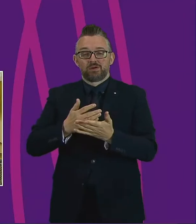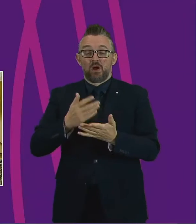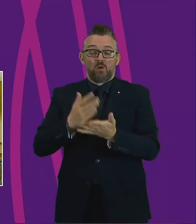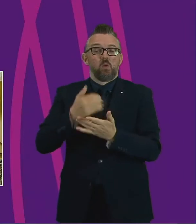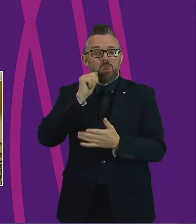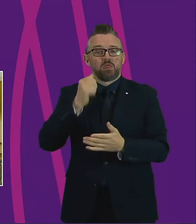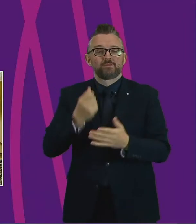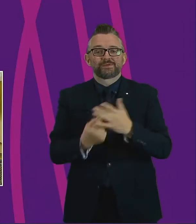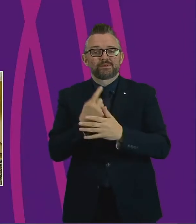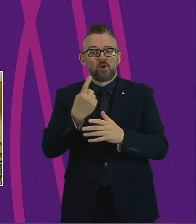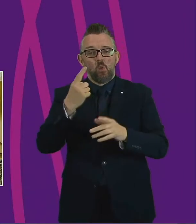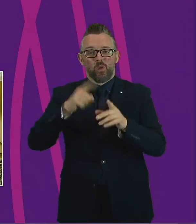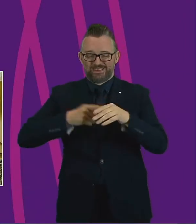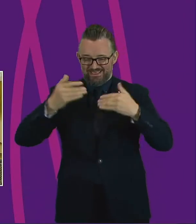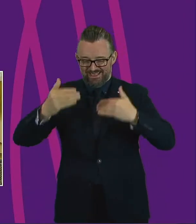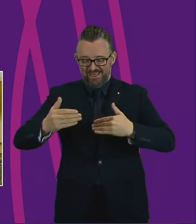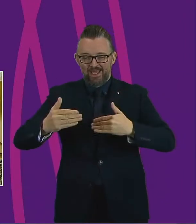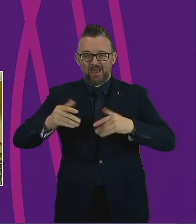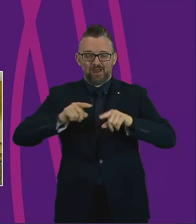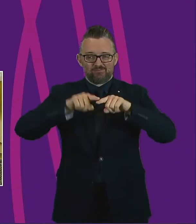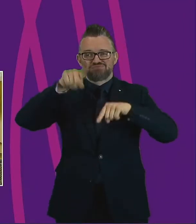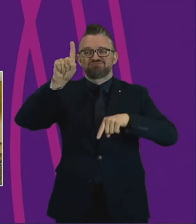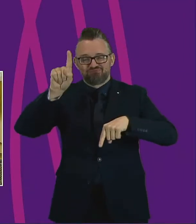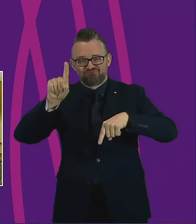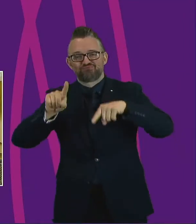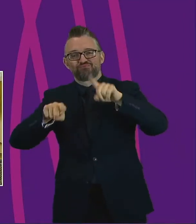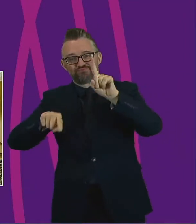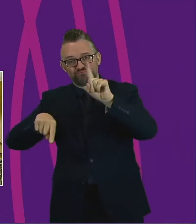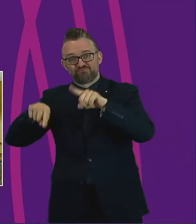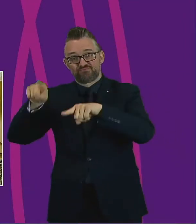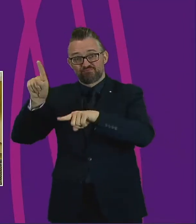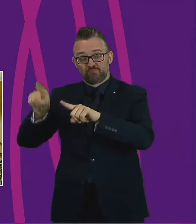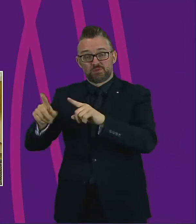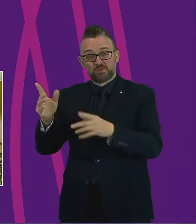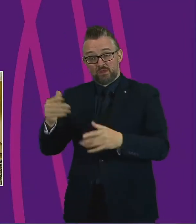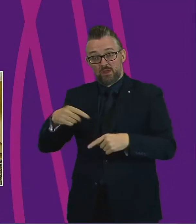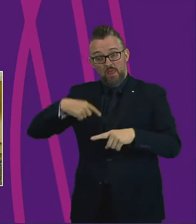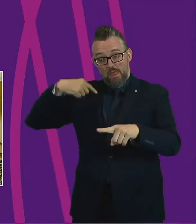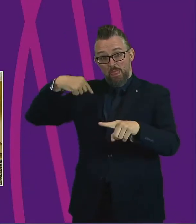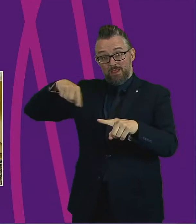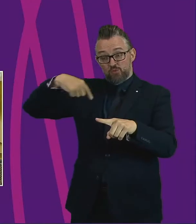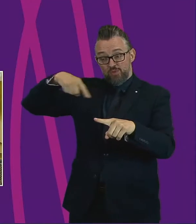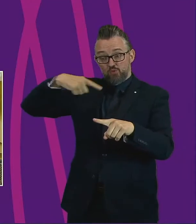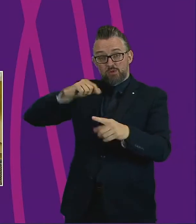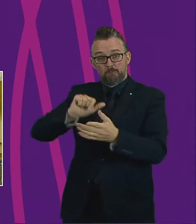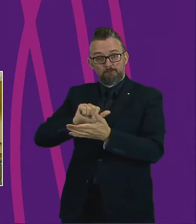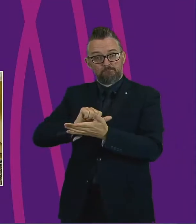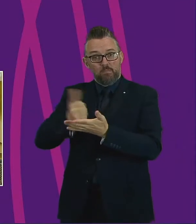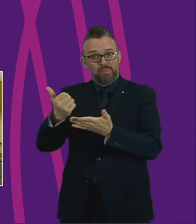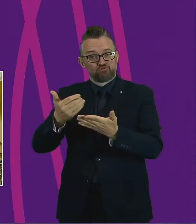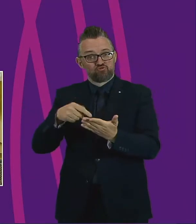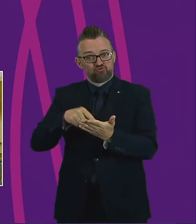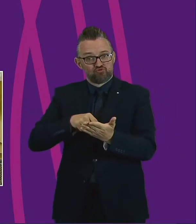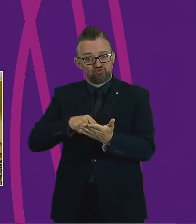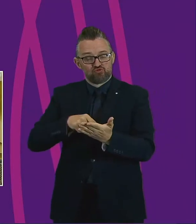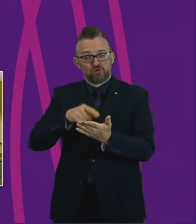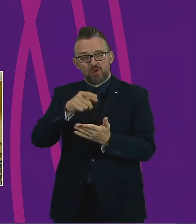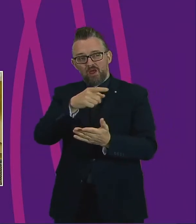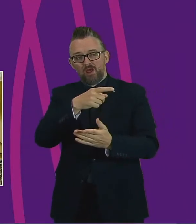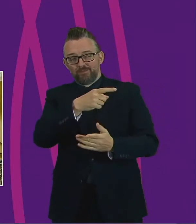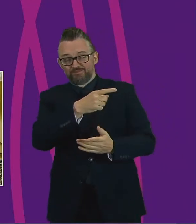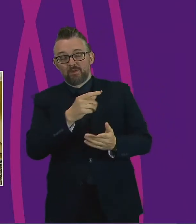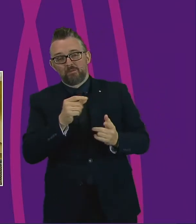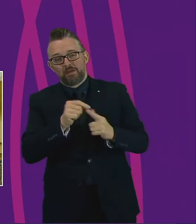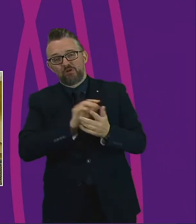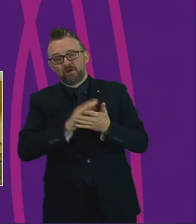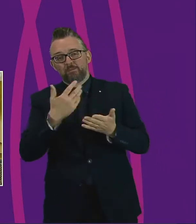year in what is a long-term challenge, but actually the figures published this week, as well as the yearly increase that Patrick Harvey